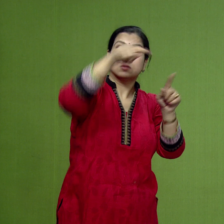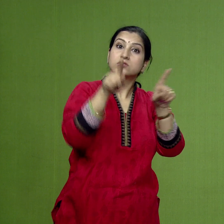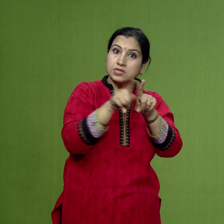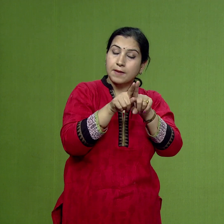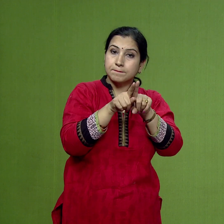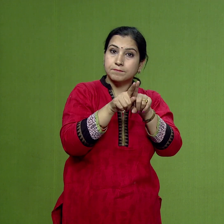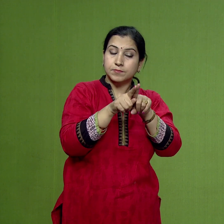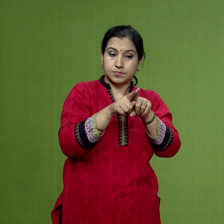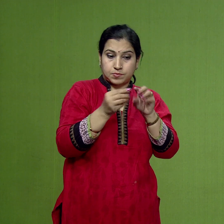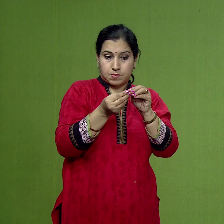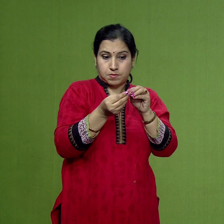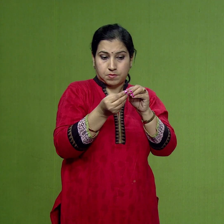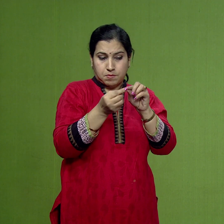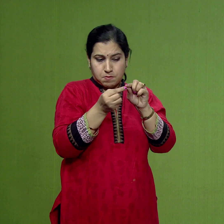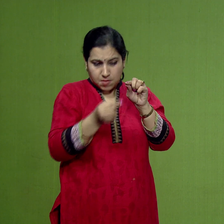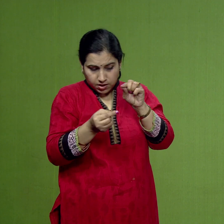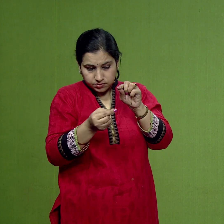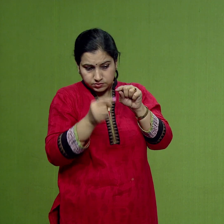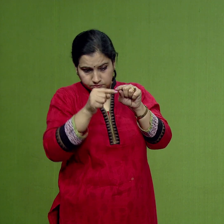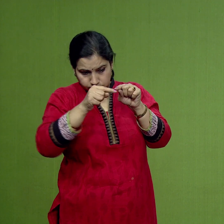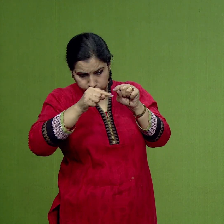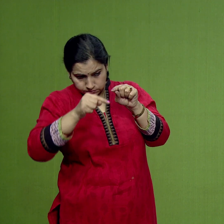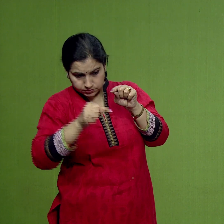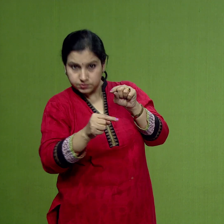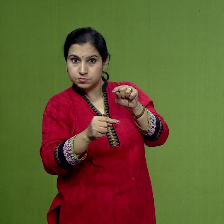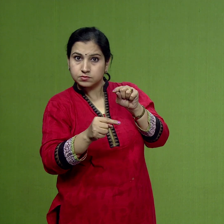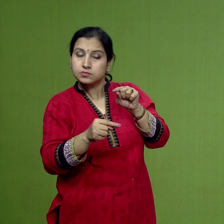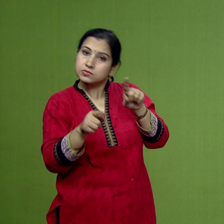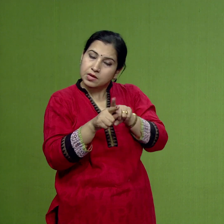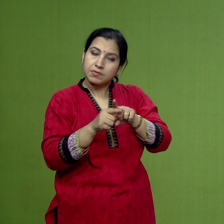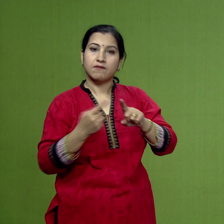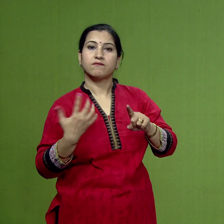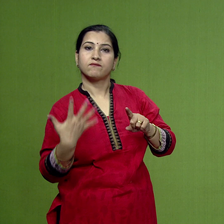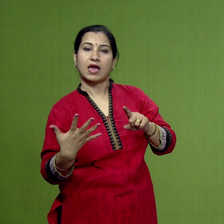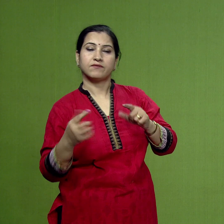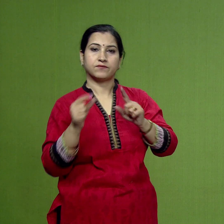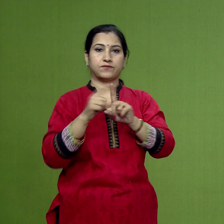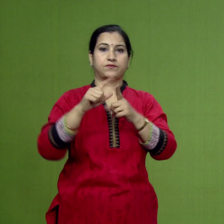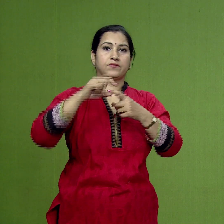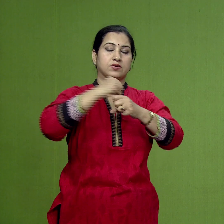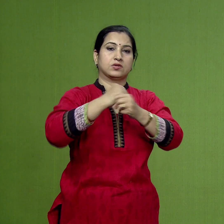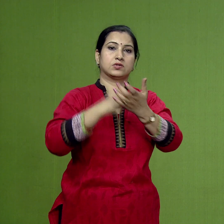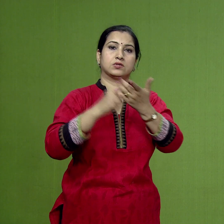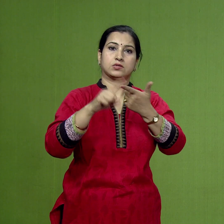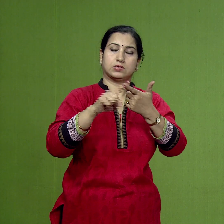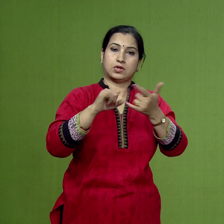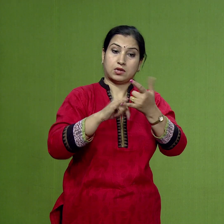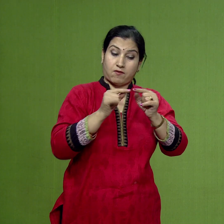Similarly, the nearest latitude in the south of equator will be 5 degrees south latitude, while